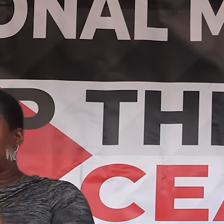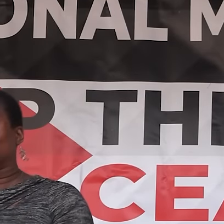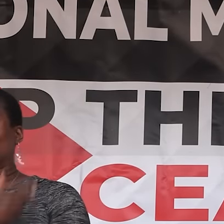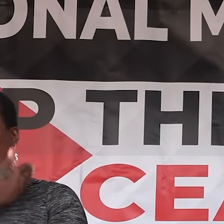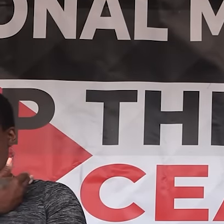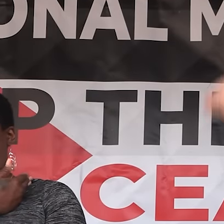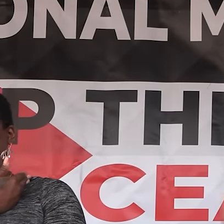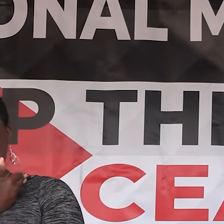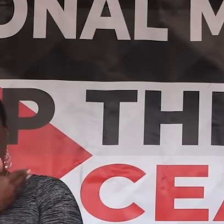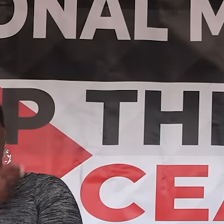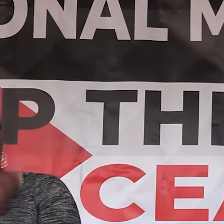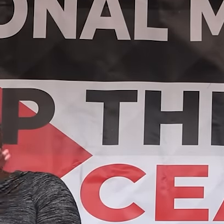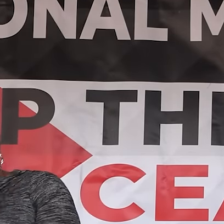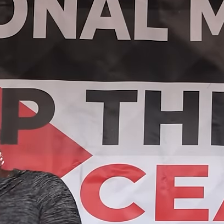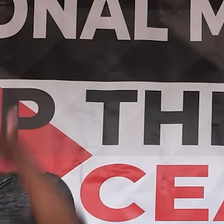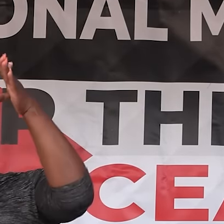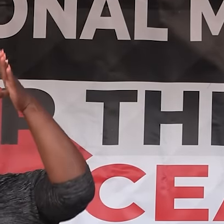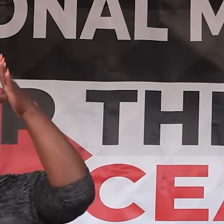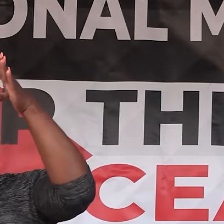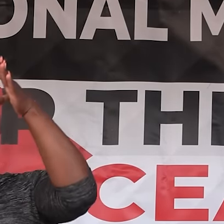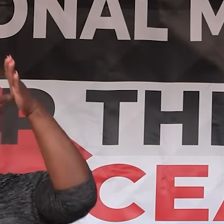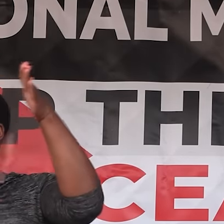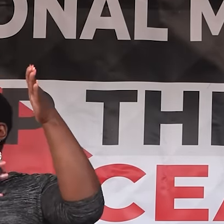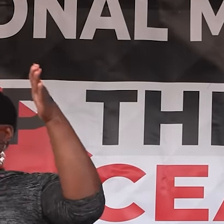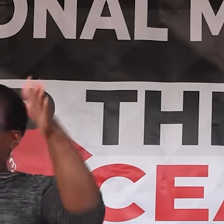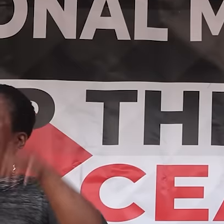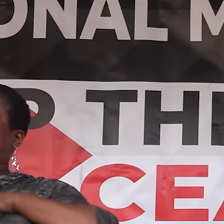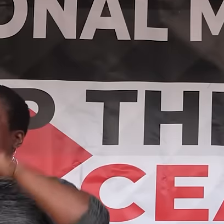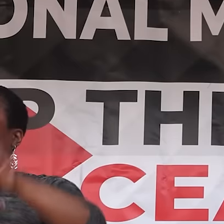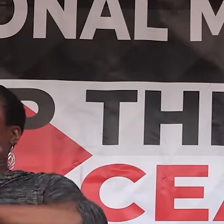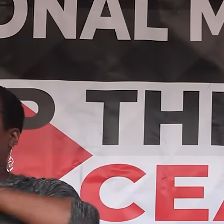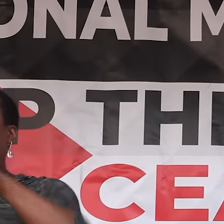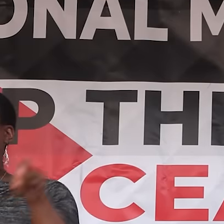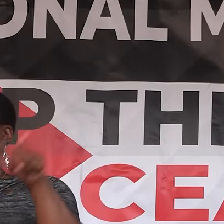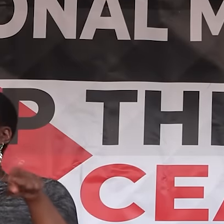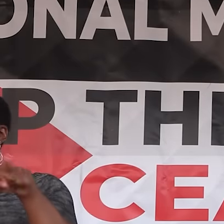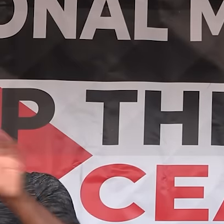is at the tip of the spear, striving on behalf of the free world.